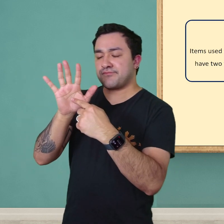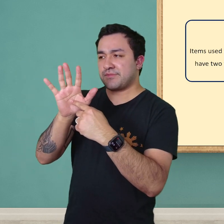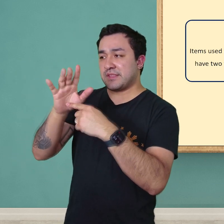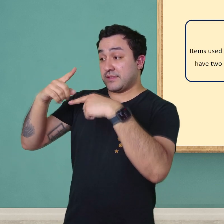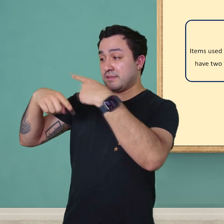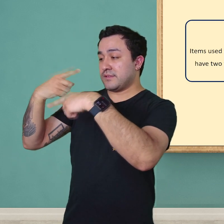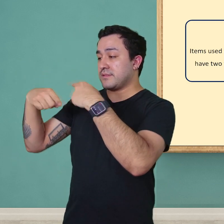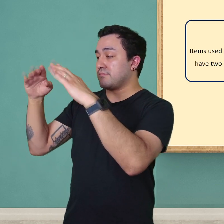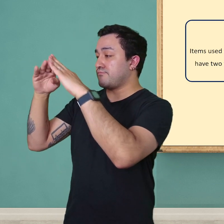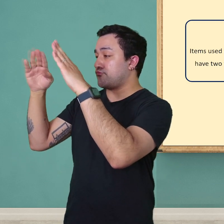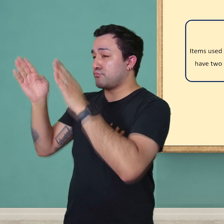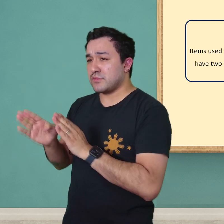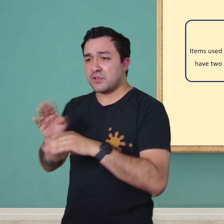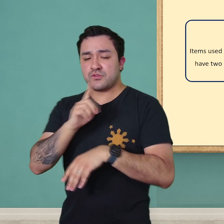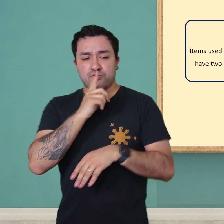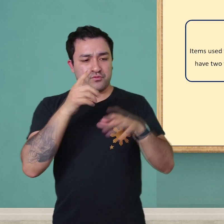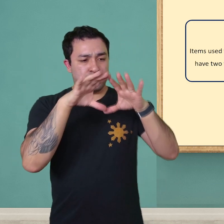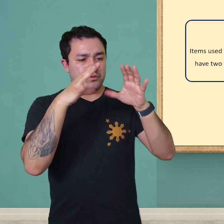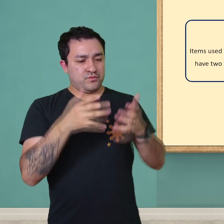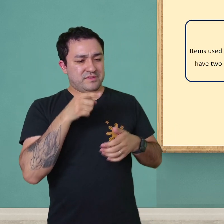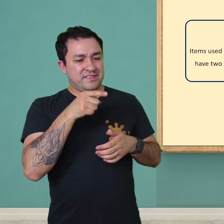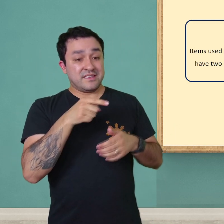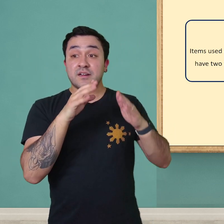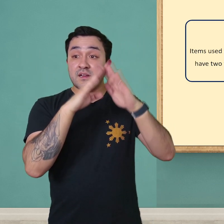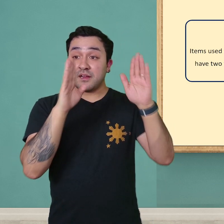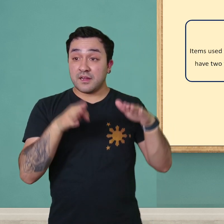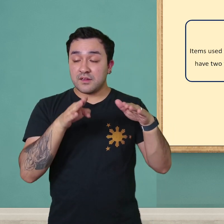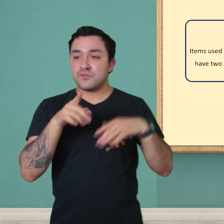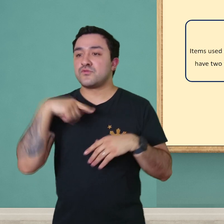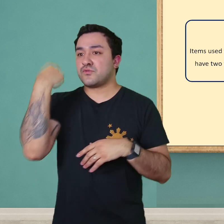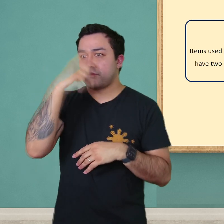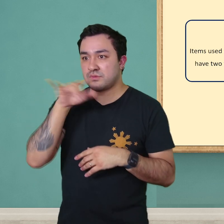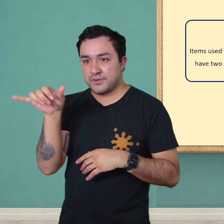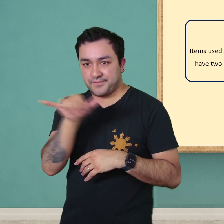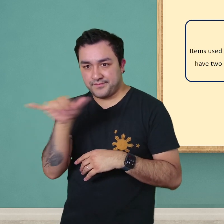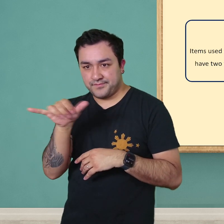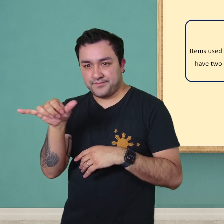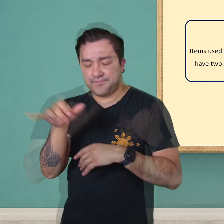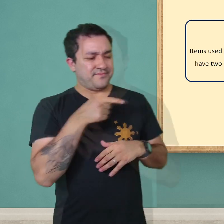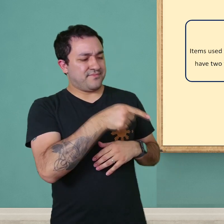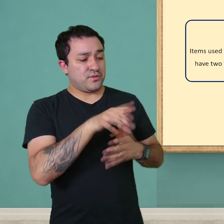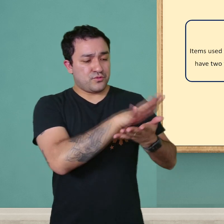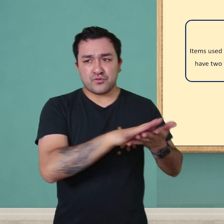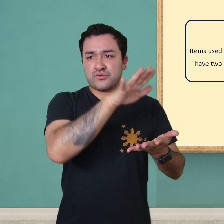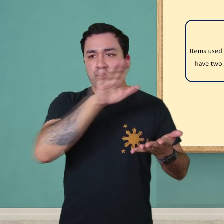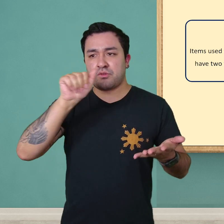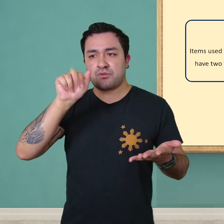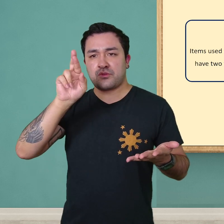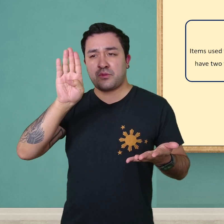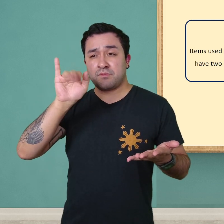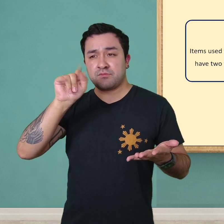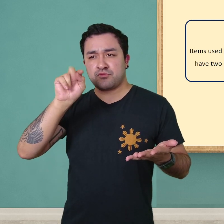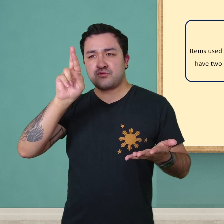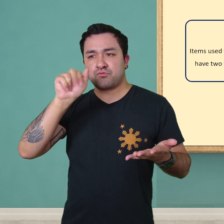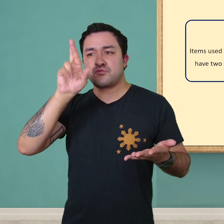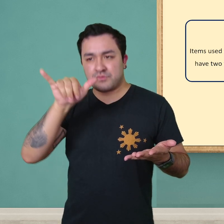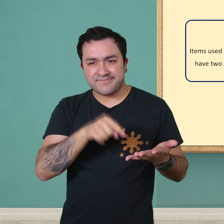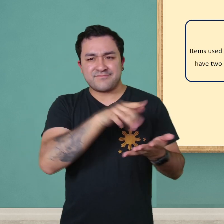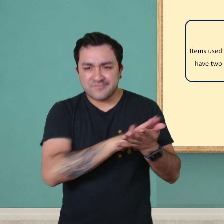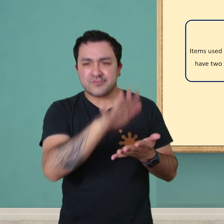For example, in ASL, the sign house looks like a house. Arbitrary symbols are those where the form